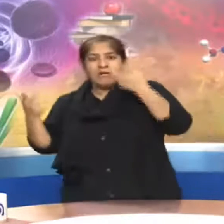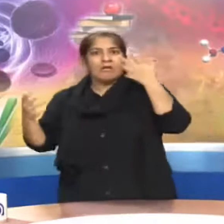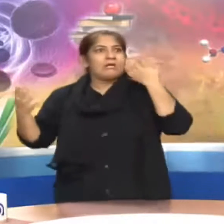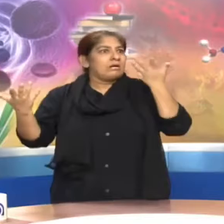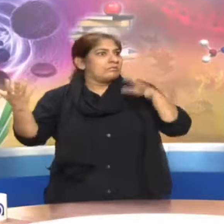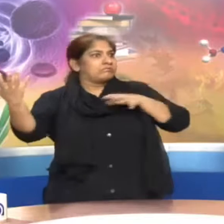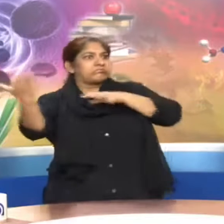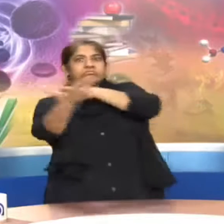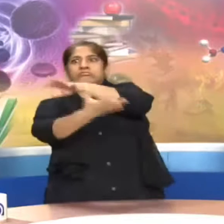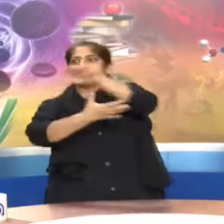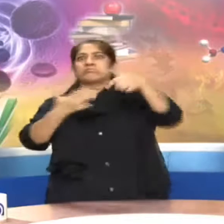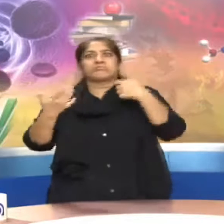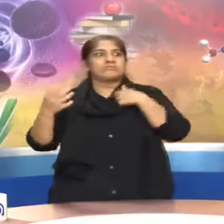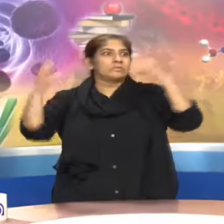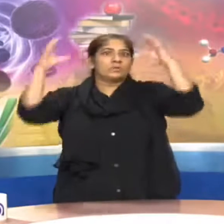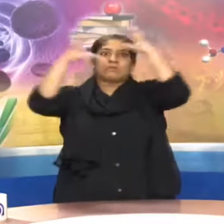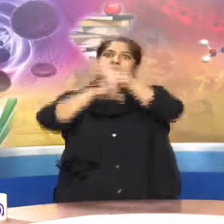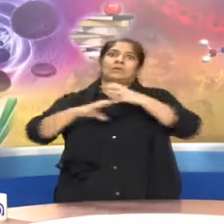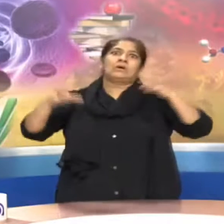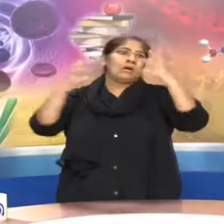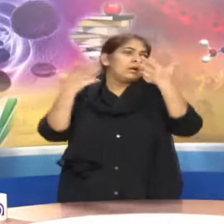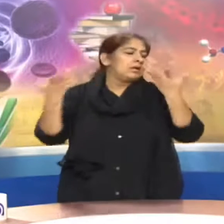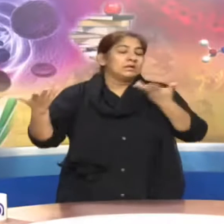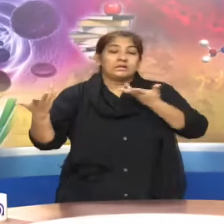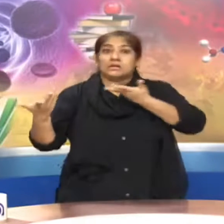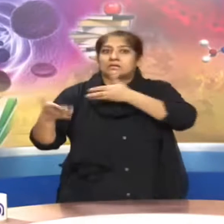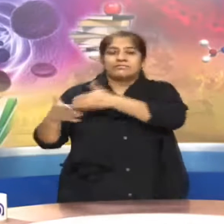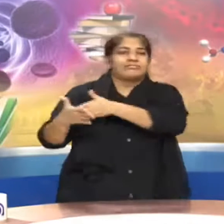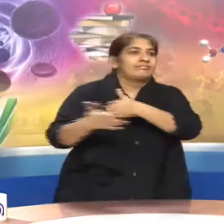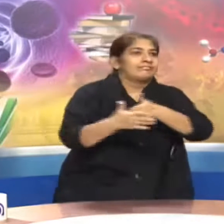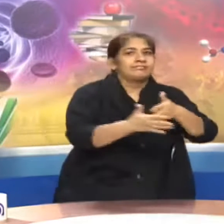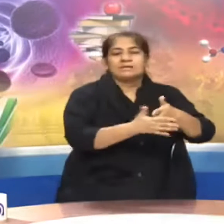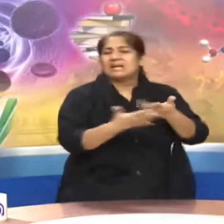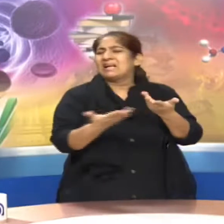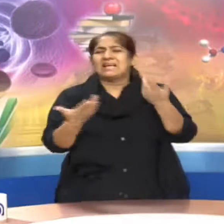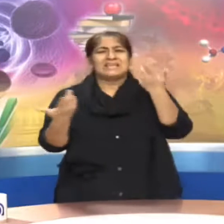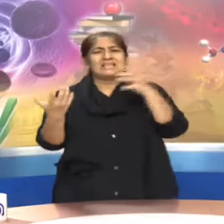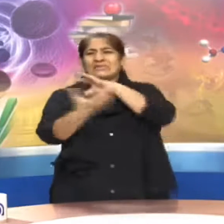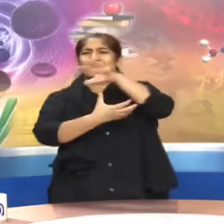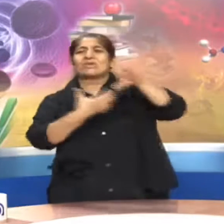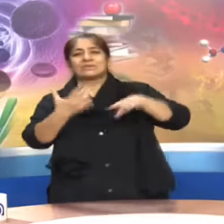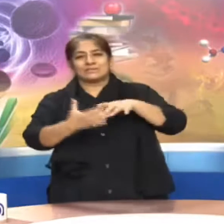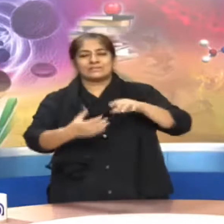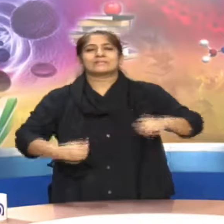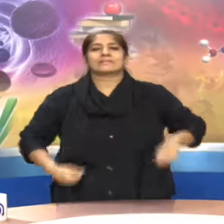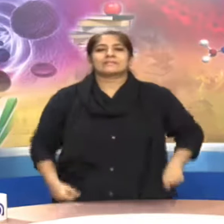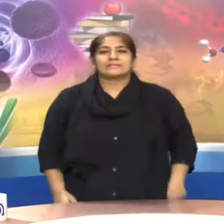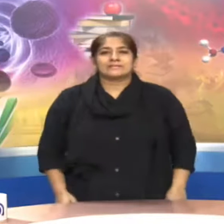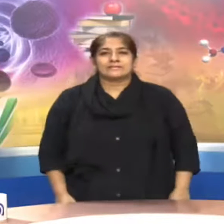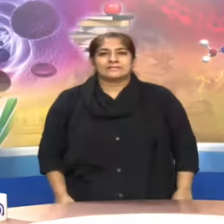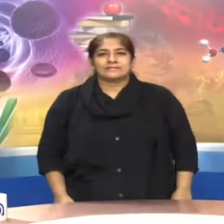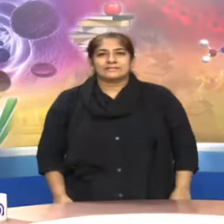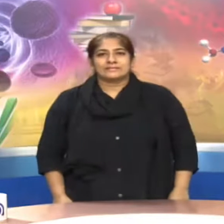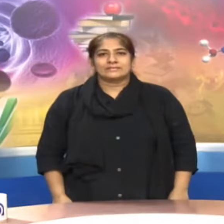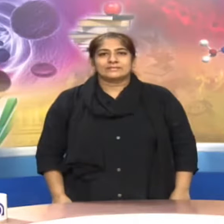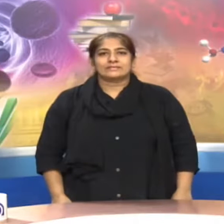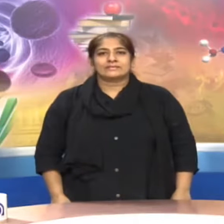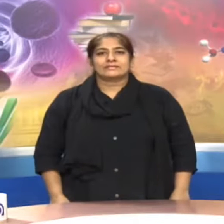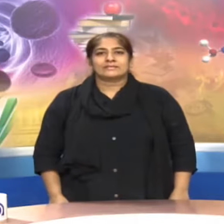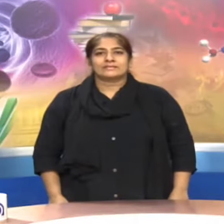like who to apply and who to talk to solve the query, so that sometimes acts as a organizational